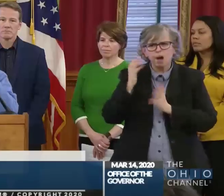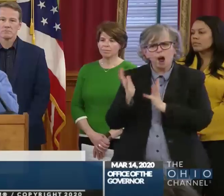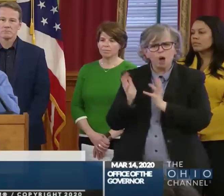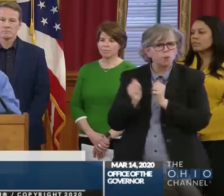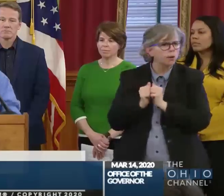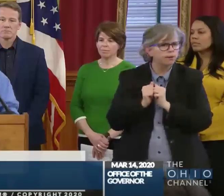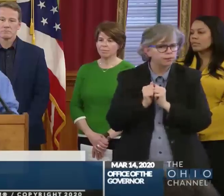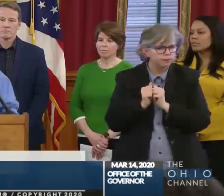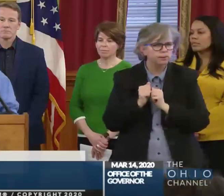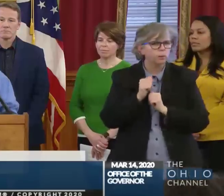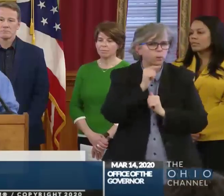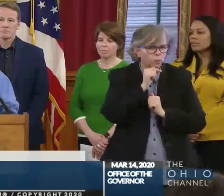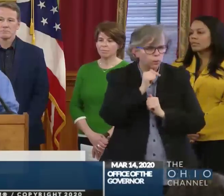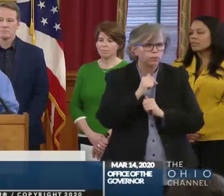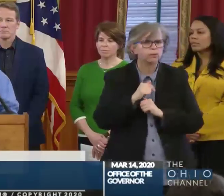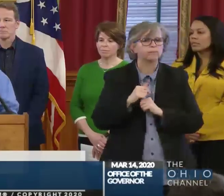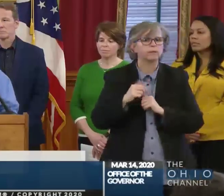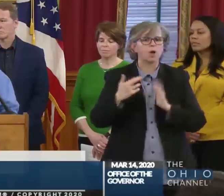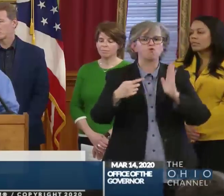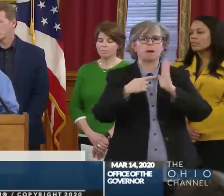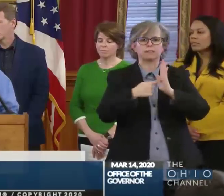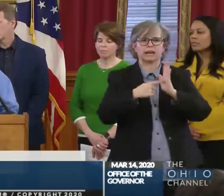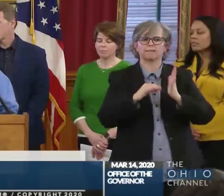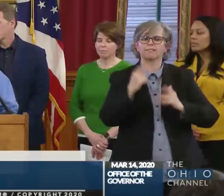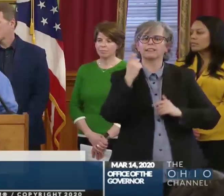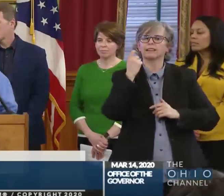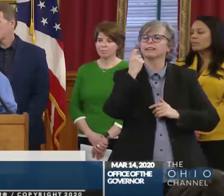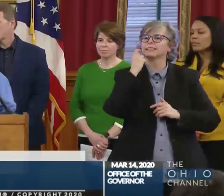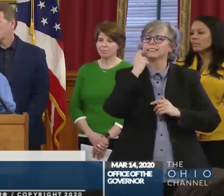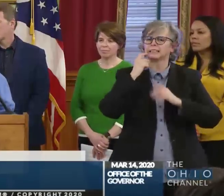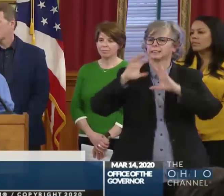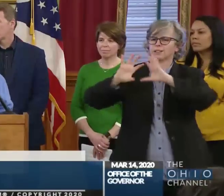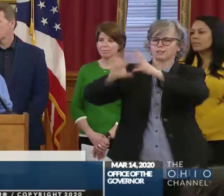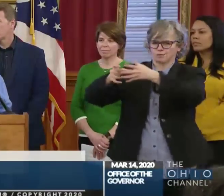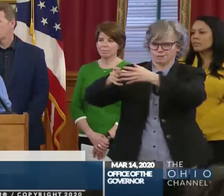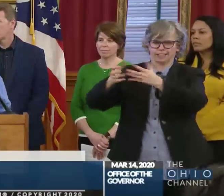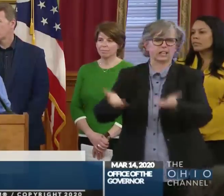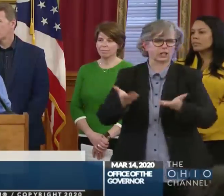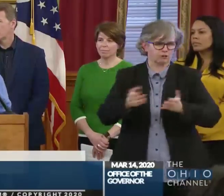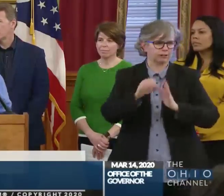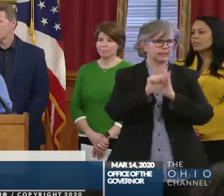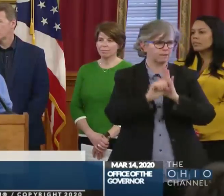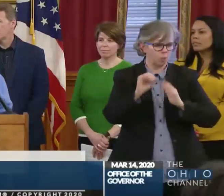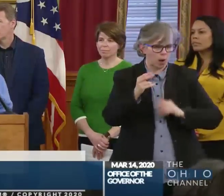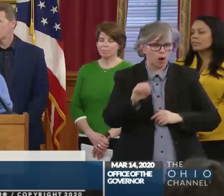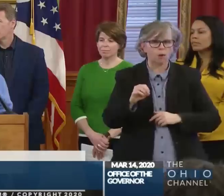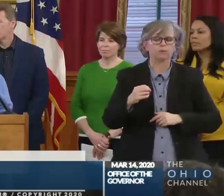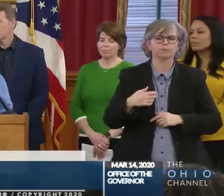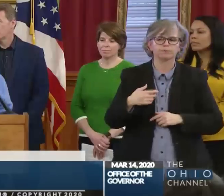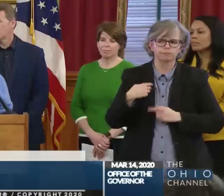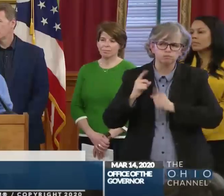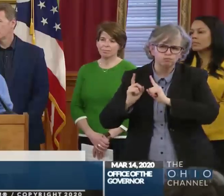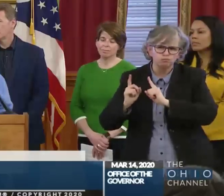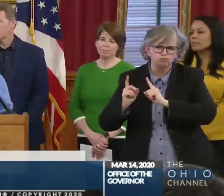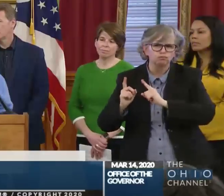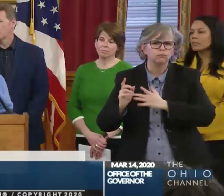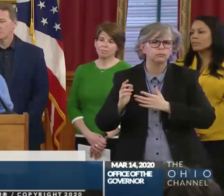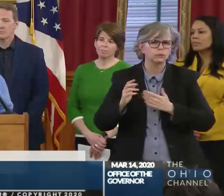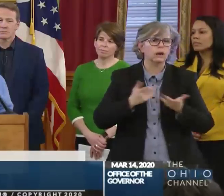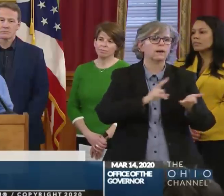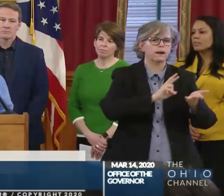representatives of the dentists in the state, and then a separate call with the veterinarians. I'm